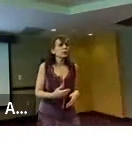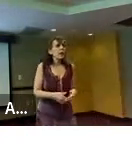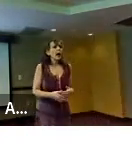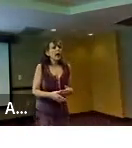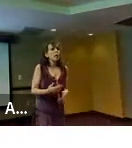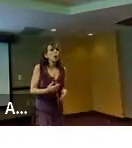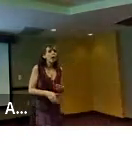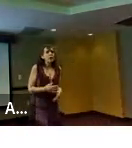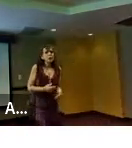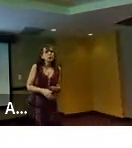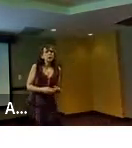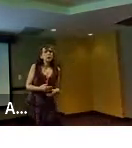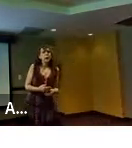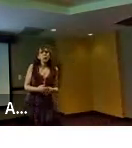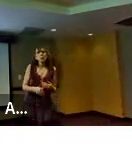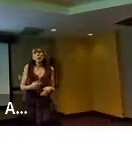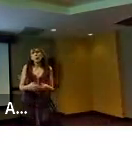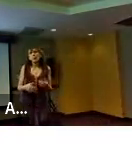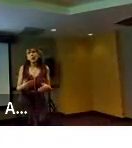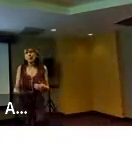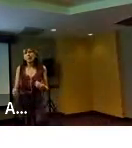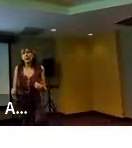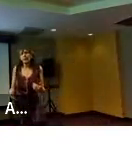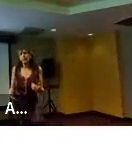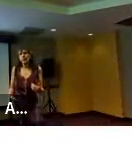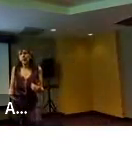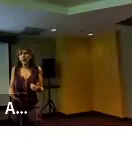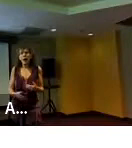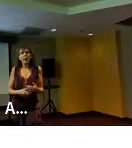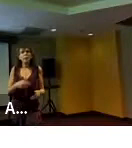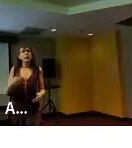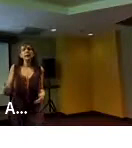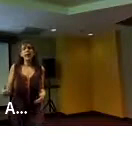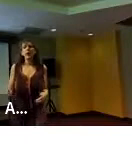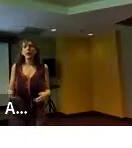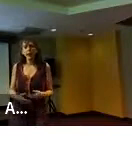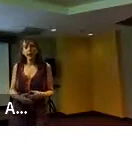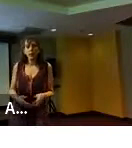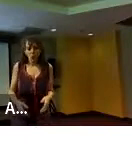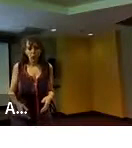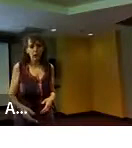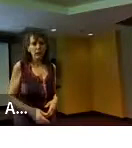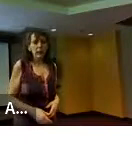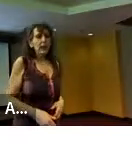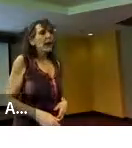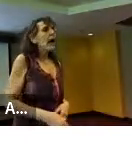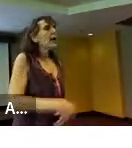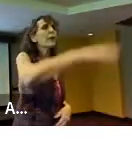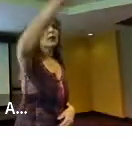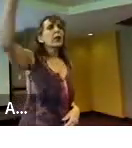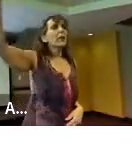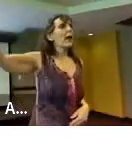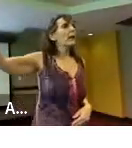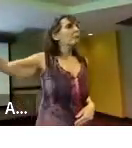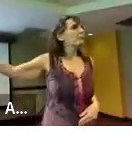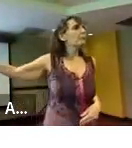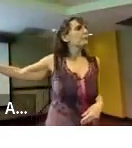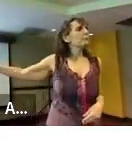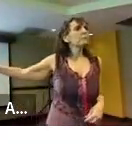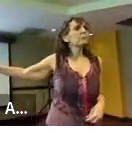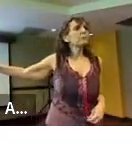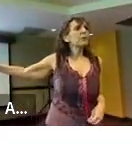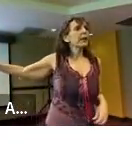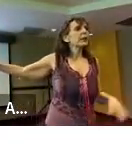we use and why we use them and what they really might mean and how that plays out in the world. Any thoughts on that?